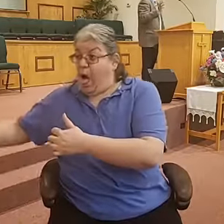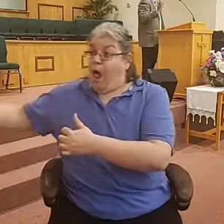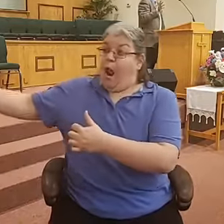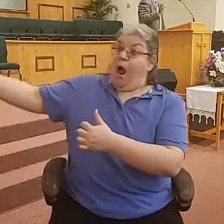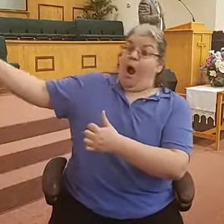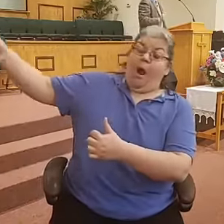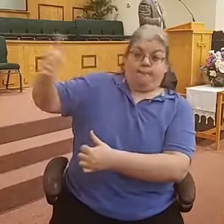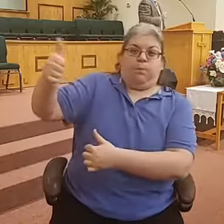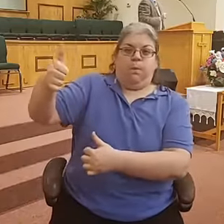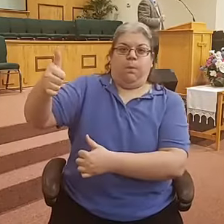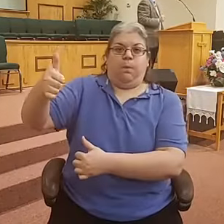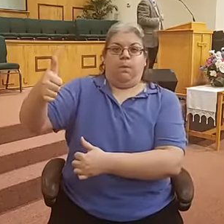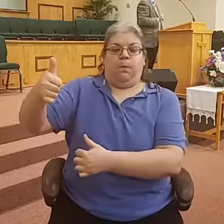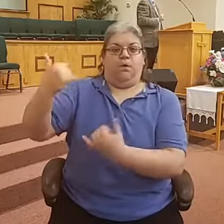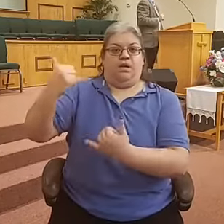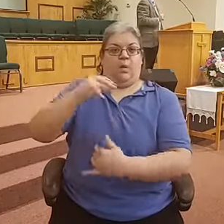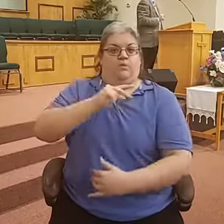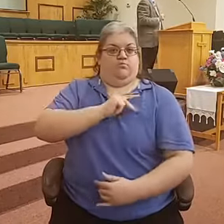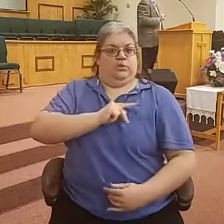to the a prince of Egypt.